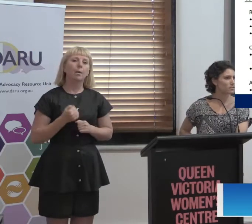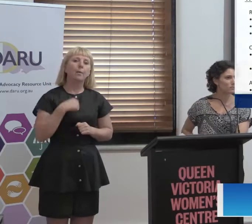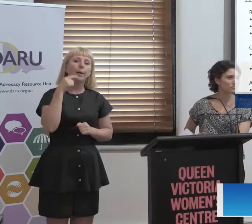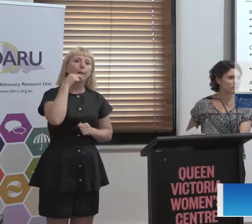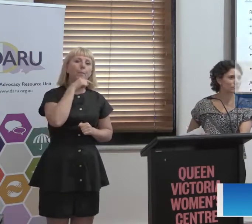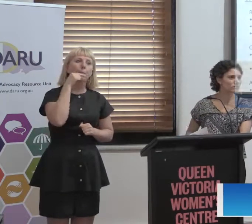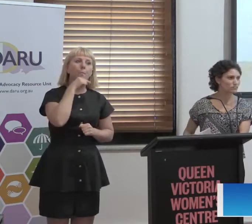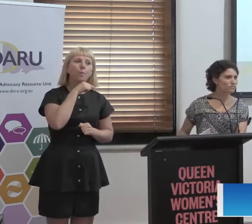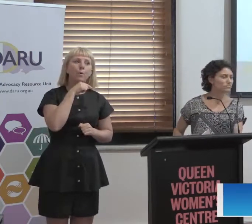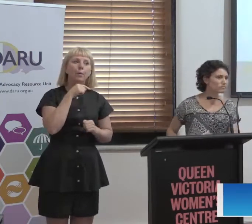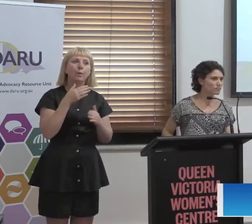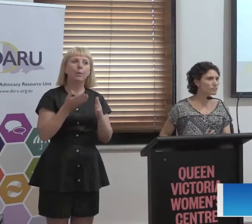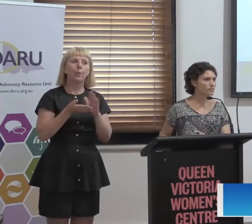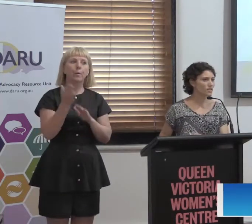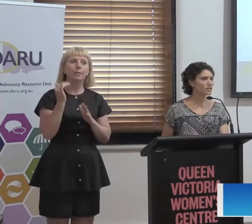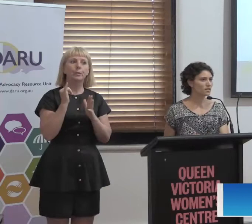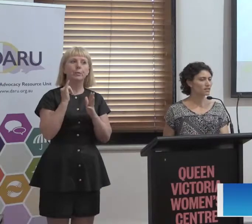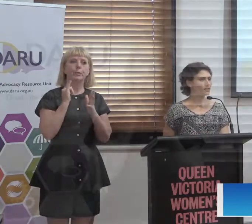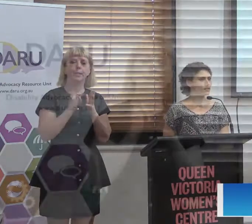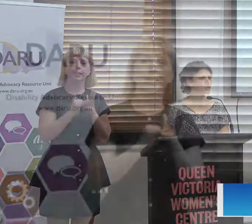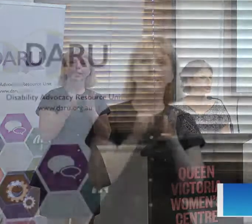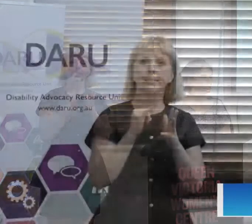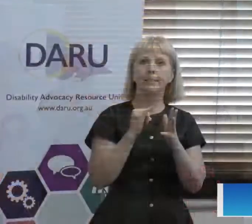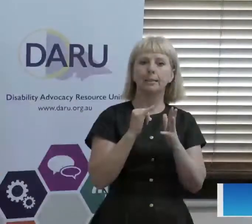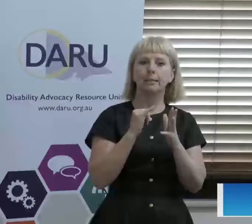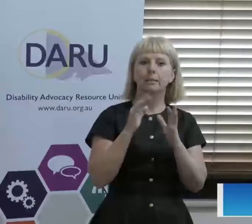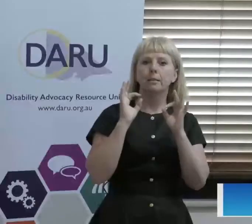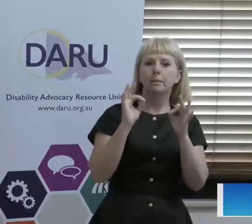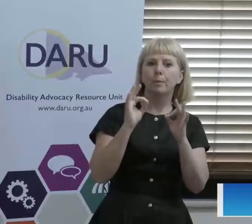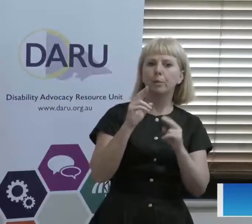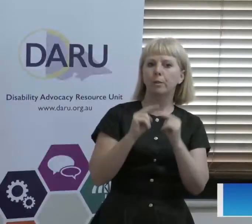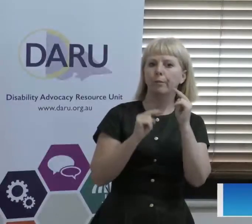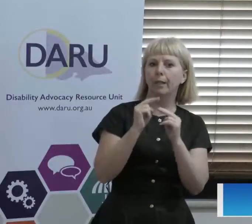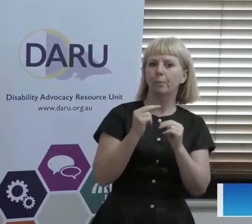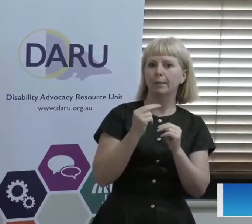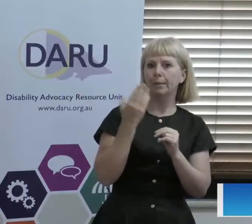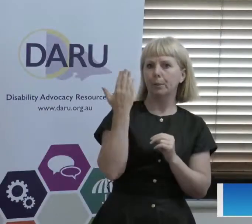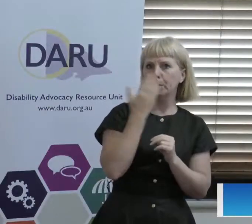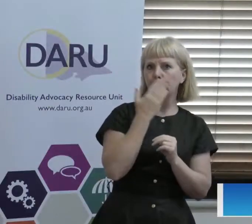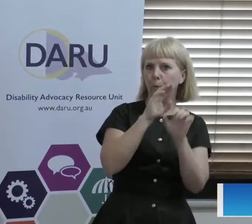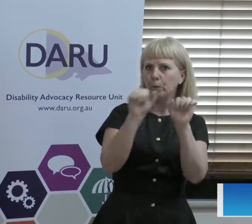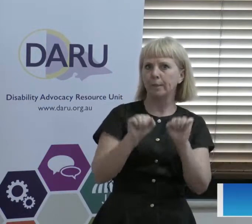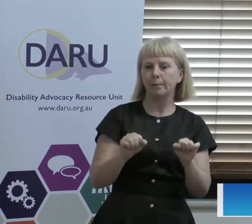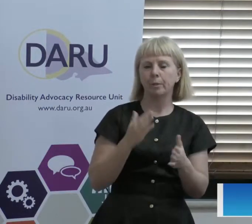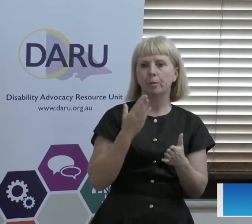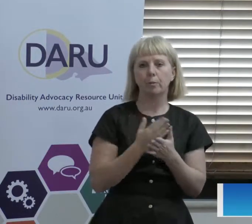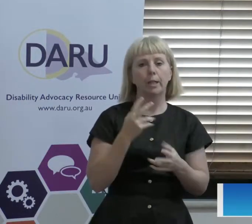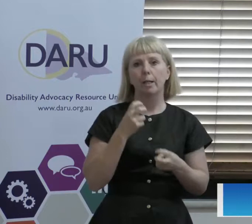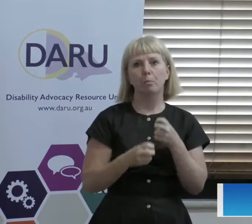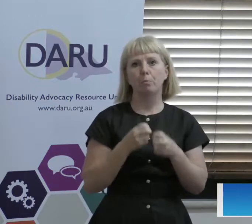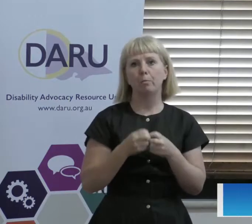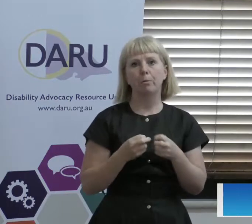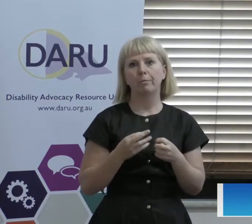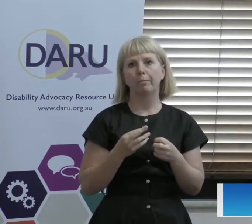the SDS, the Special Developmental School System, which was very problematic with all of this speech stuff. Obviously, what you've done is too